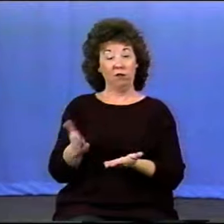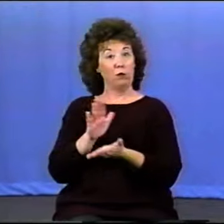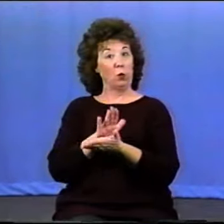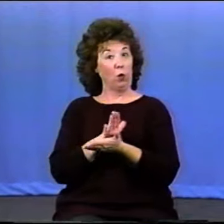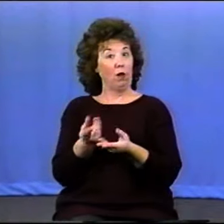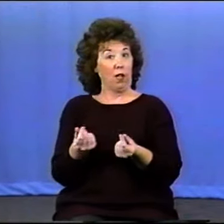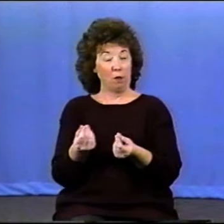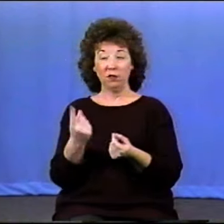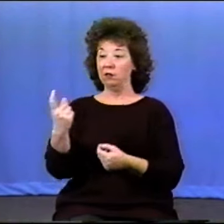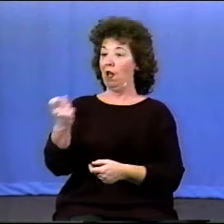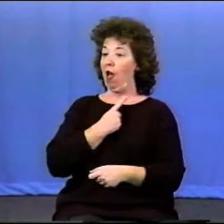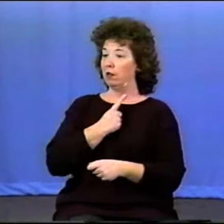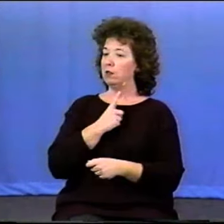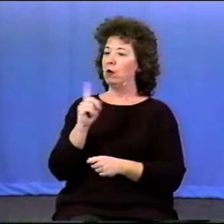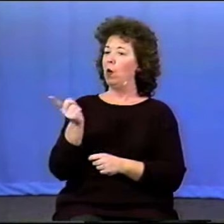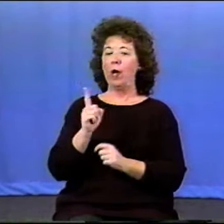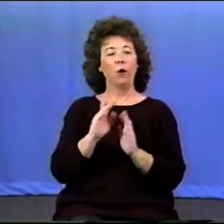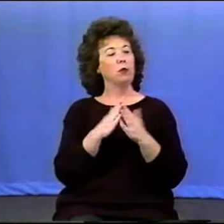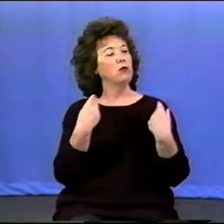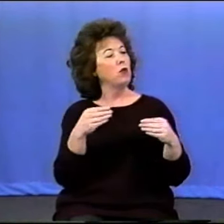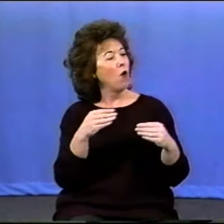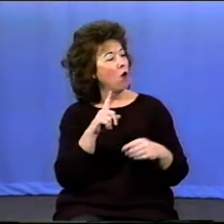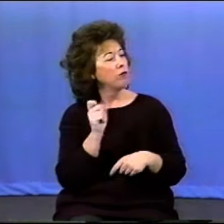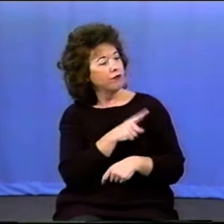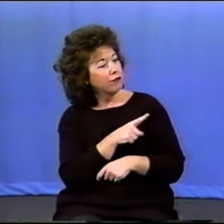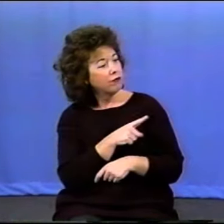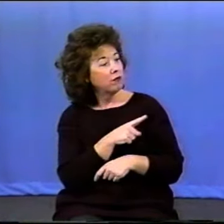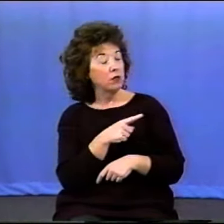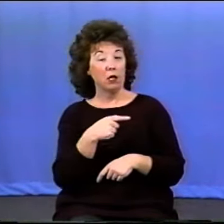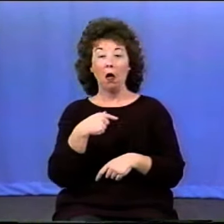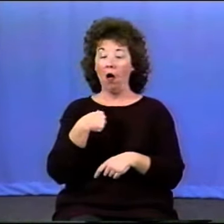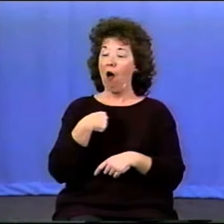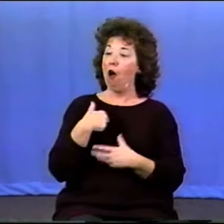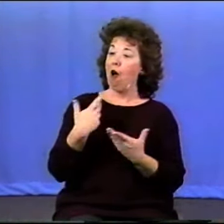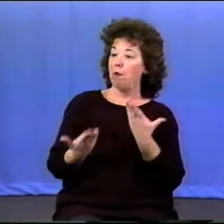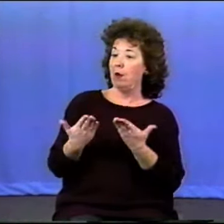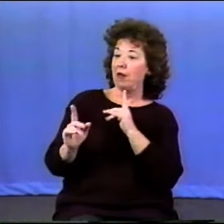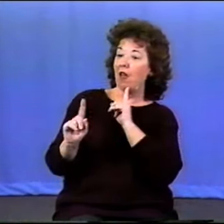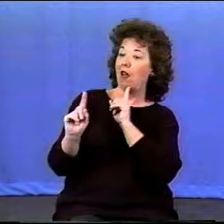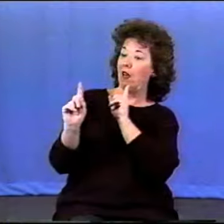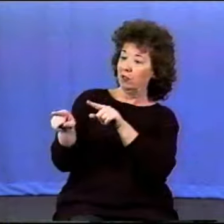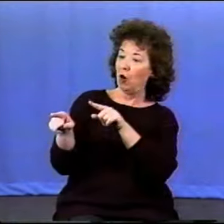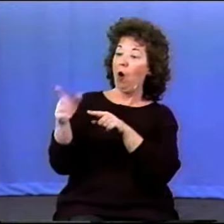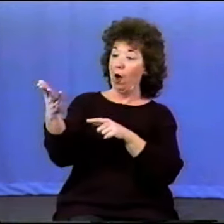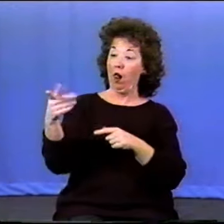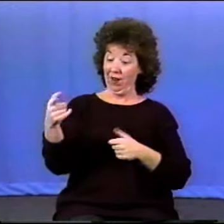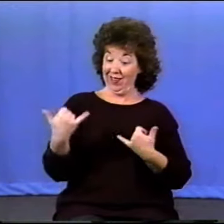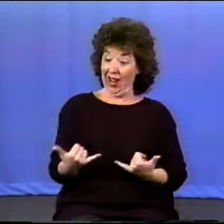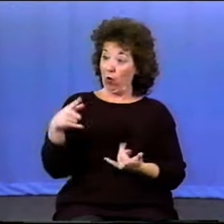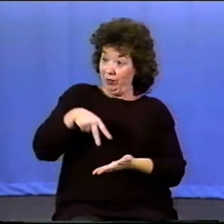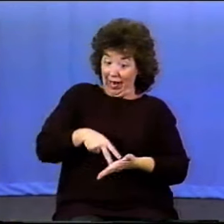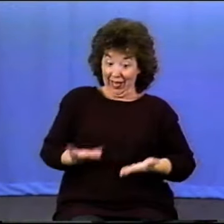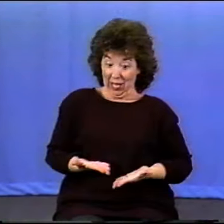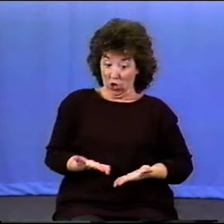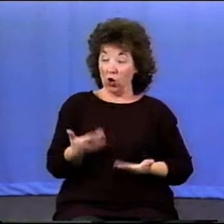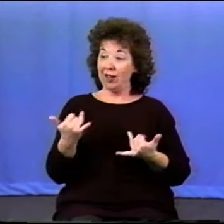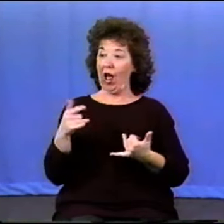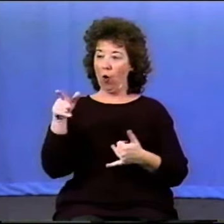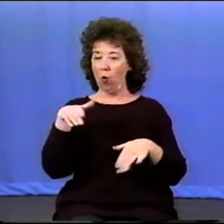where's the bookstore? I would probably say, well, we're here. If you go down this hallway to the end of the